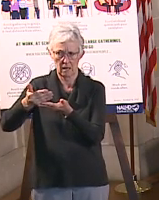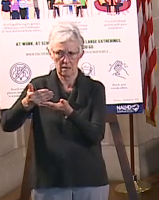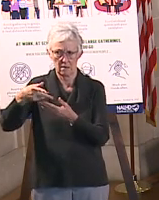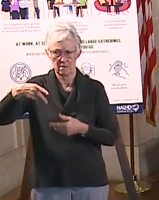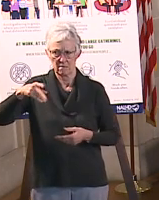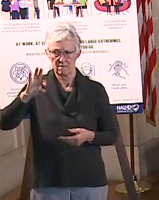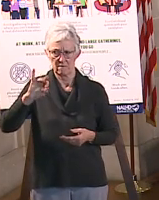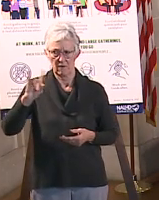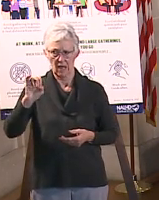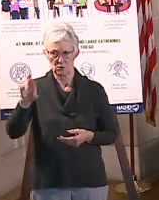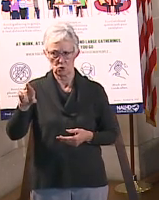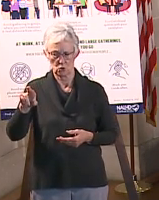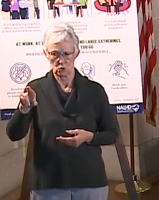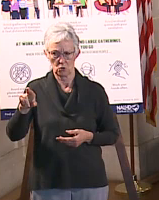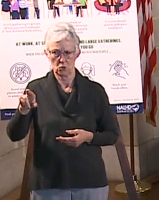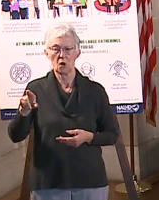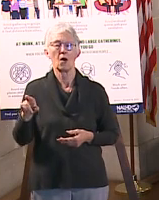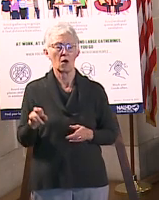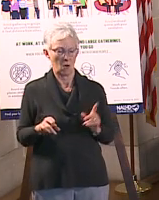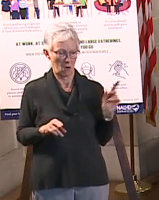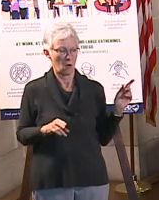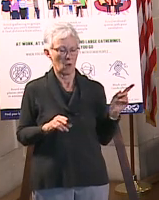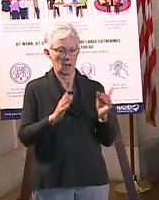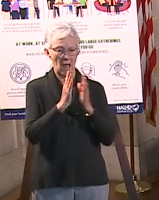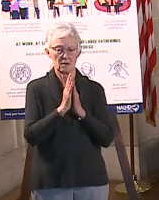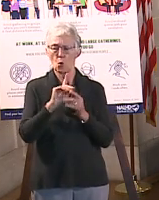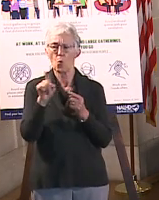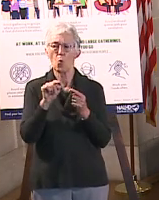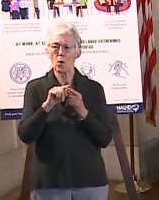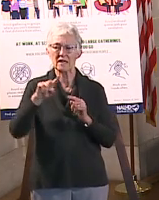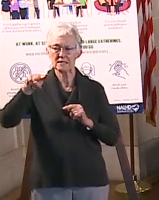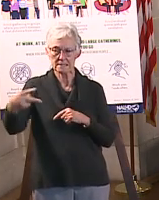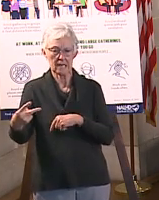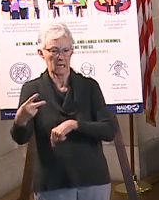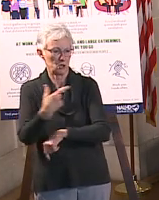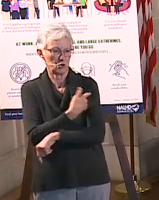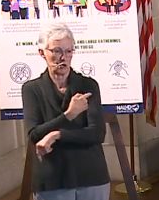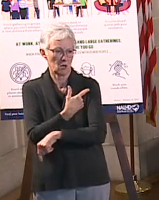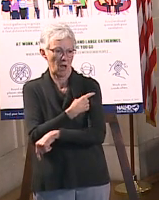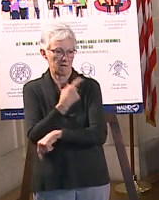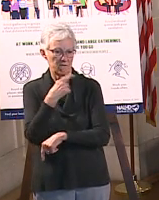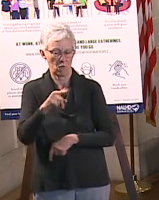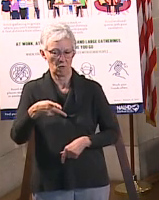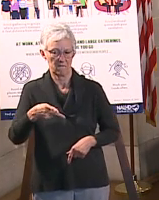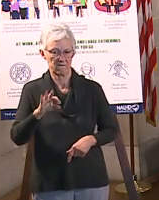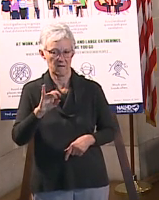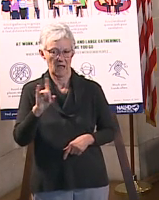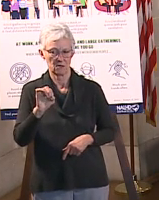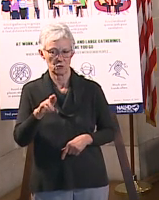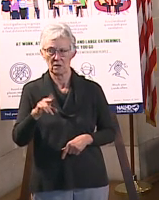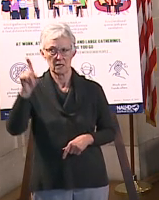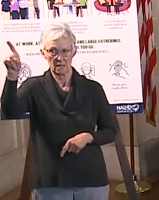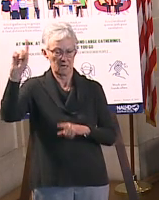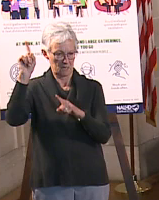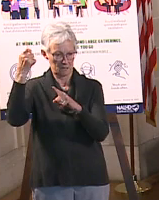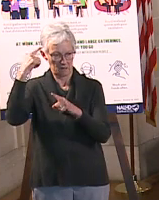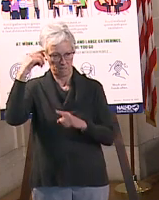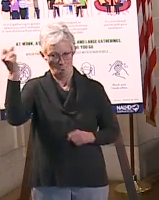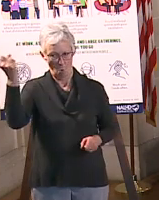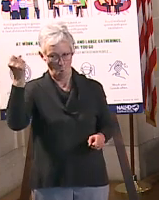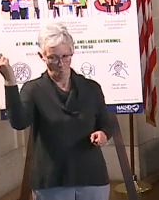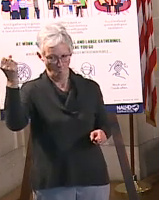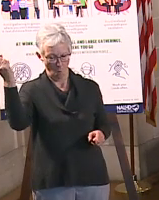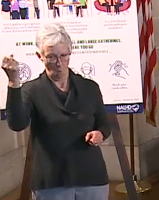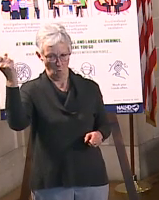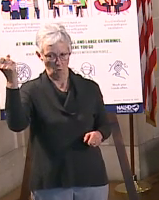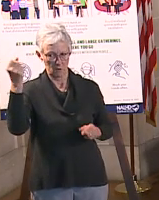will the booster shots come? When will the booster shots come? So the federal government is holding back the second round of booster shots that will take you up to that 95%